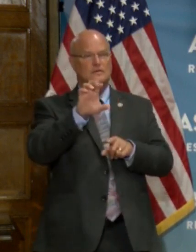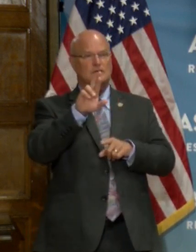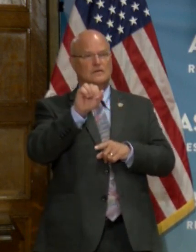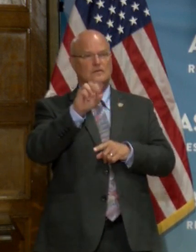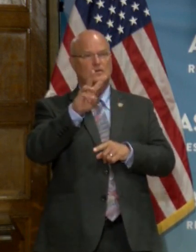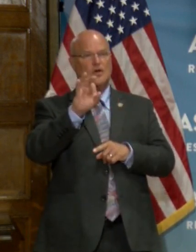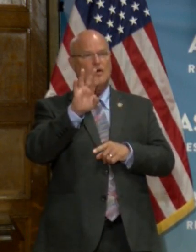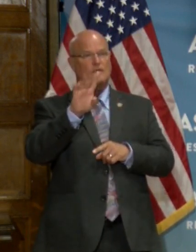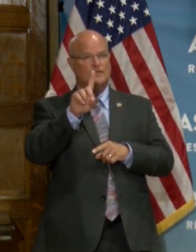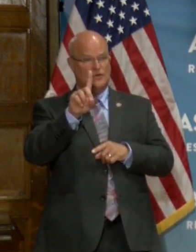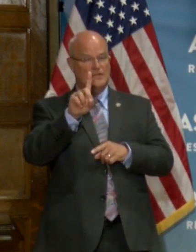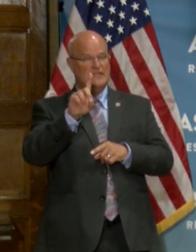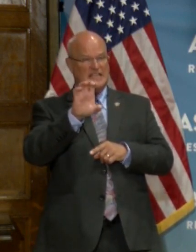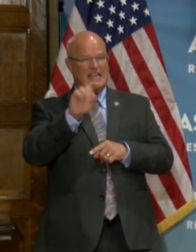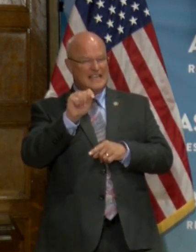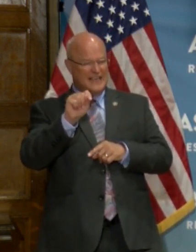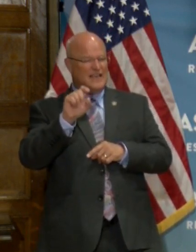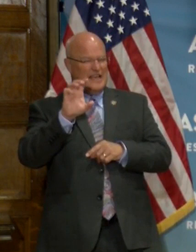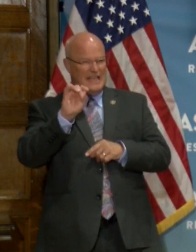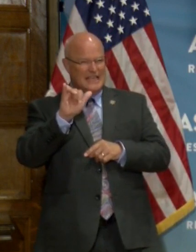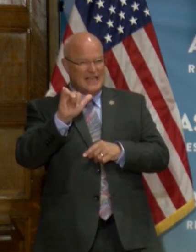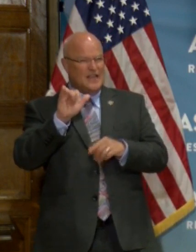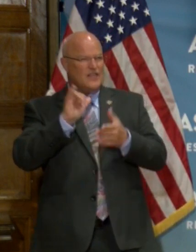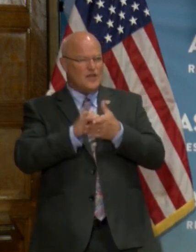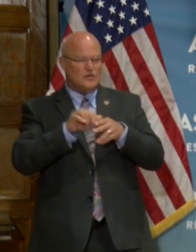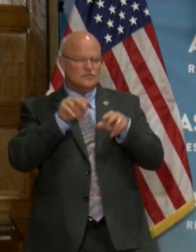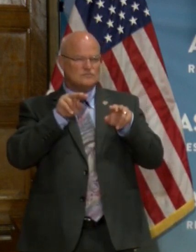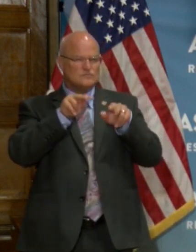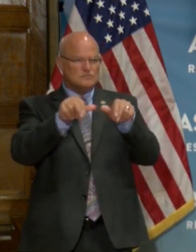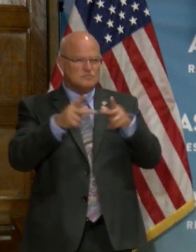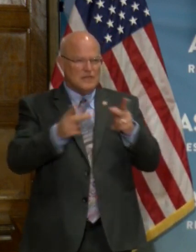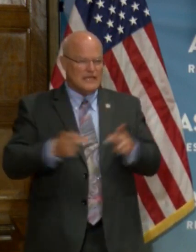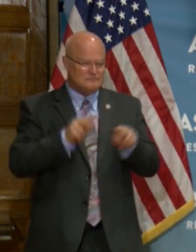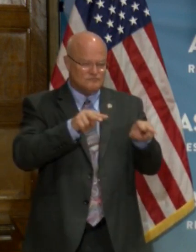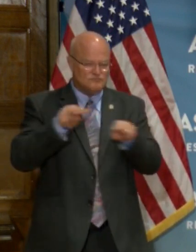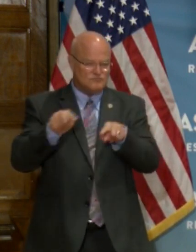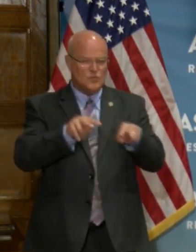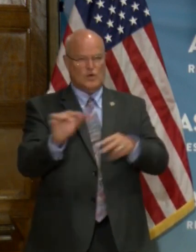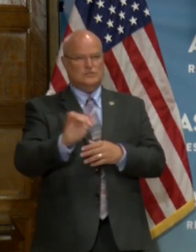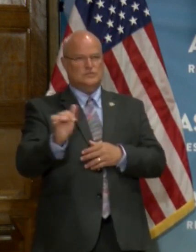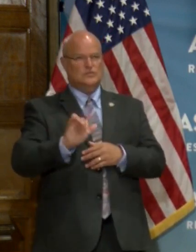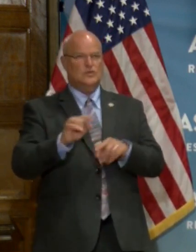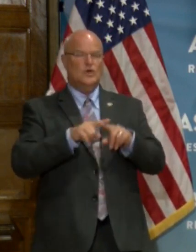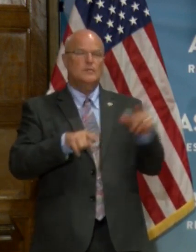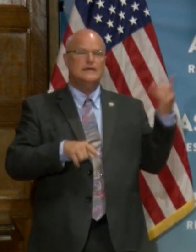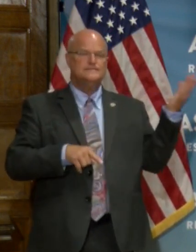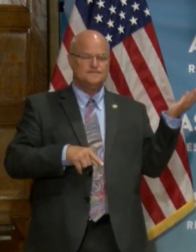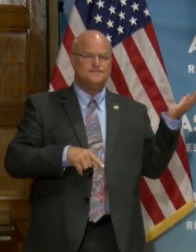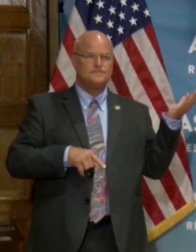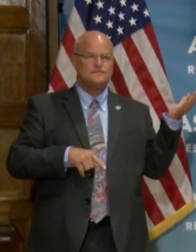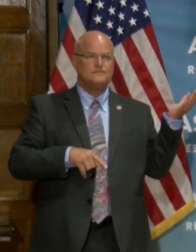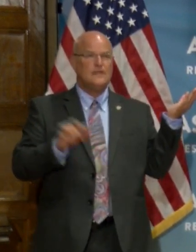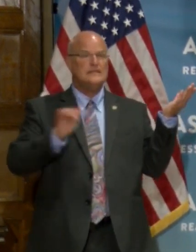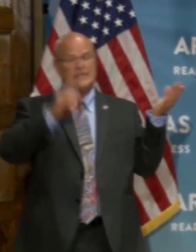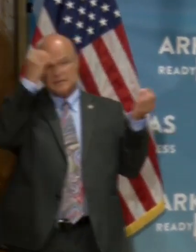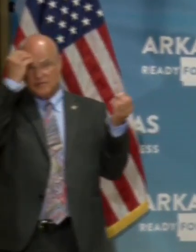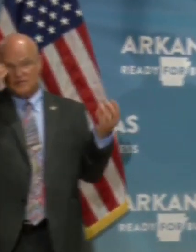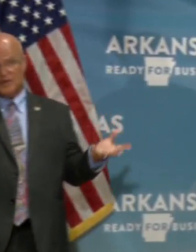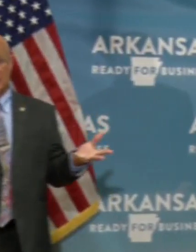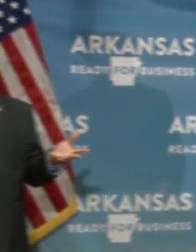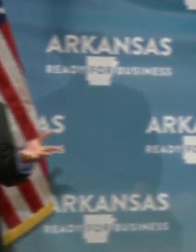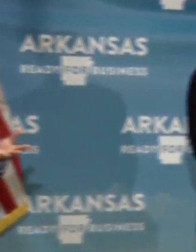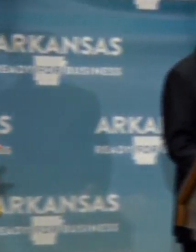I believe it was yesterday. So those are areas that we have to watch as well. If we look at the same information